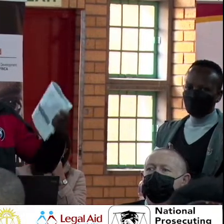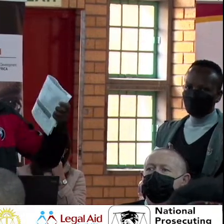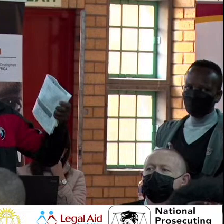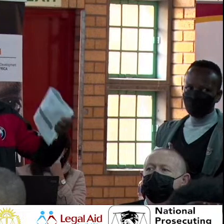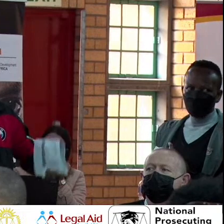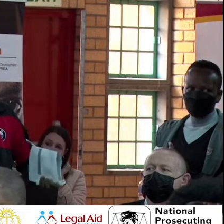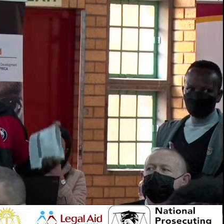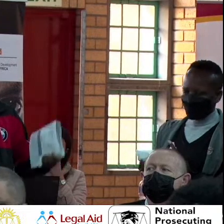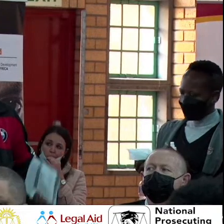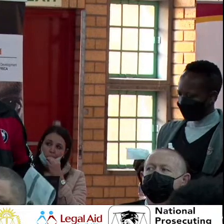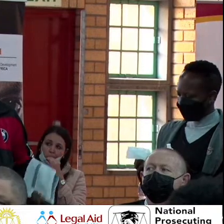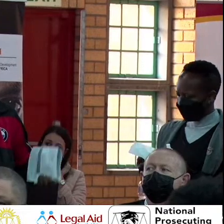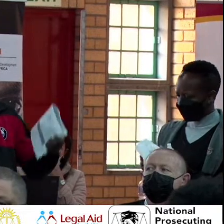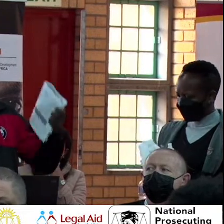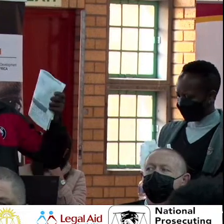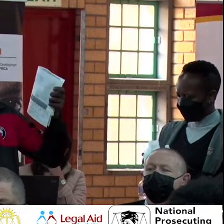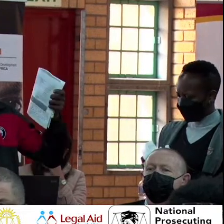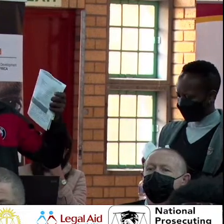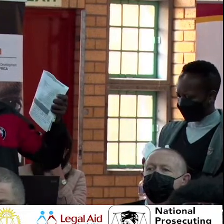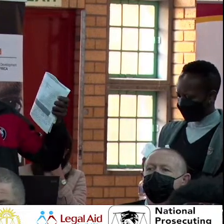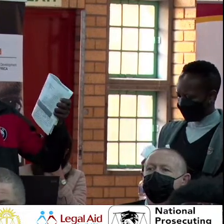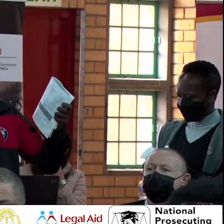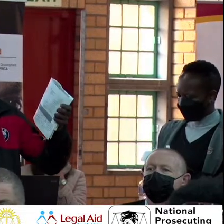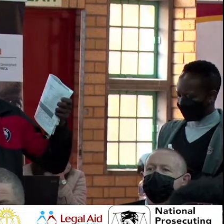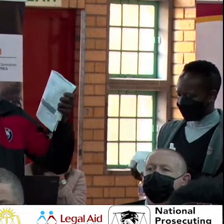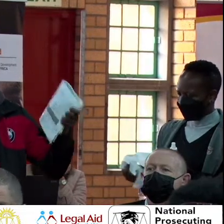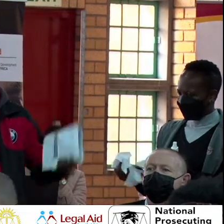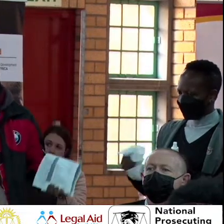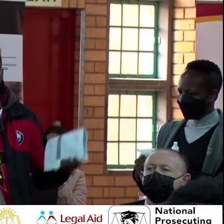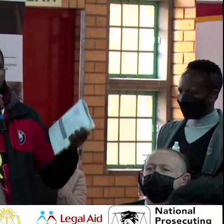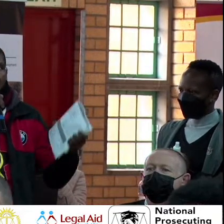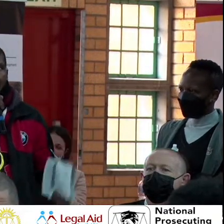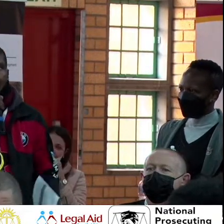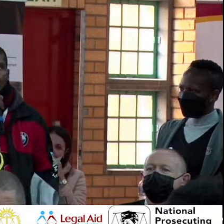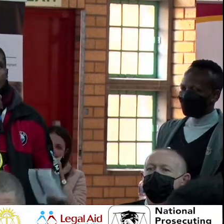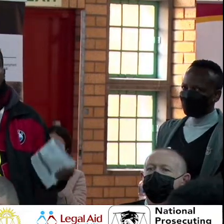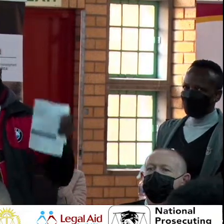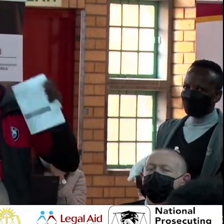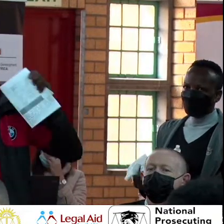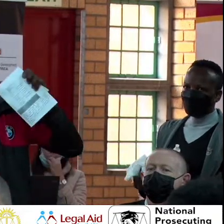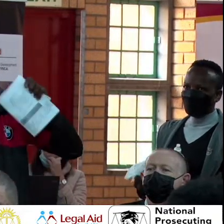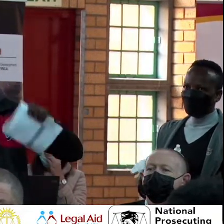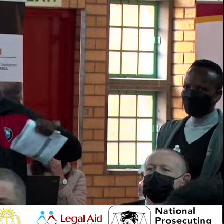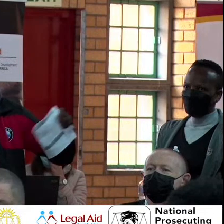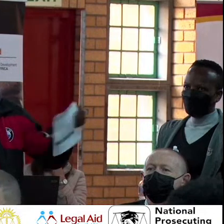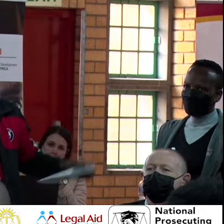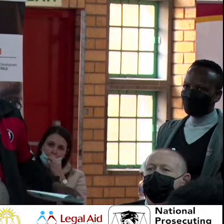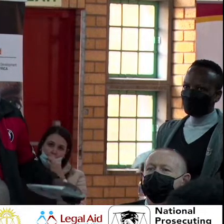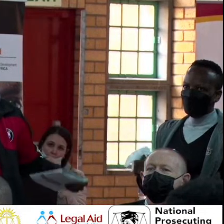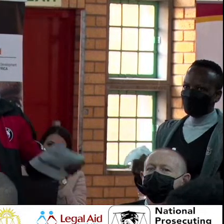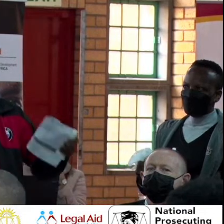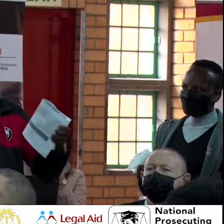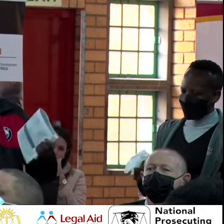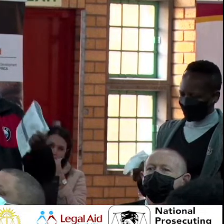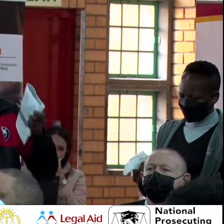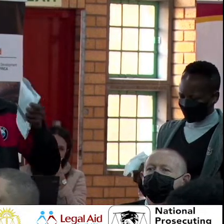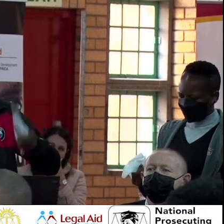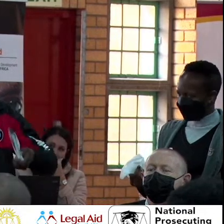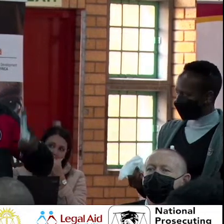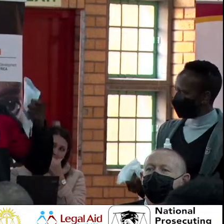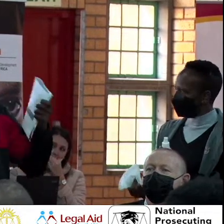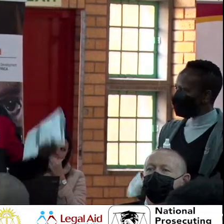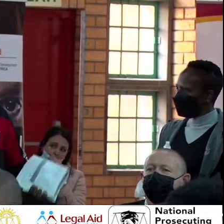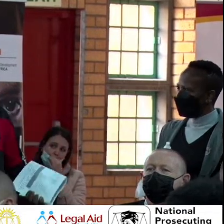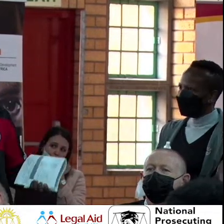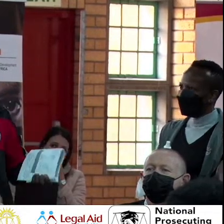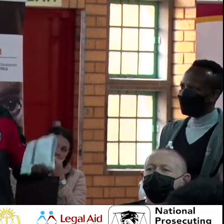that have money or politically connected will never phase if we see